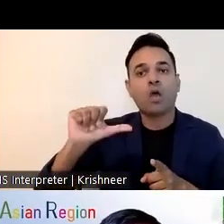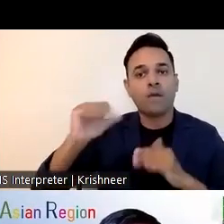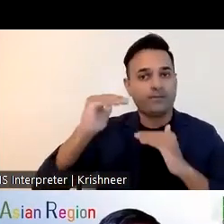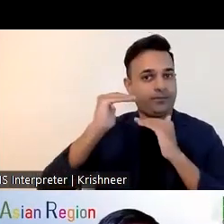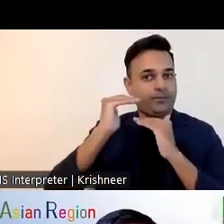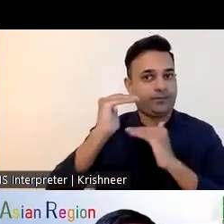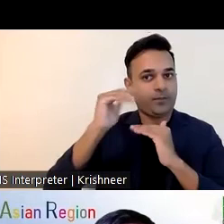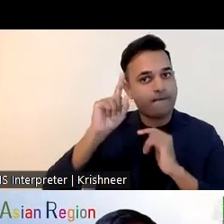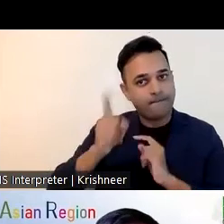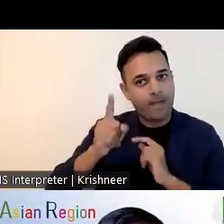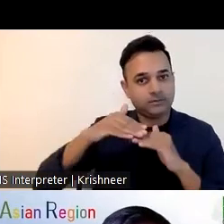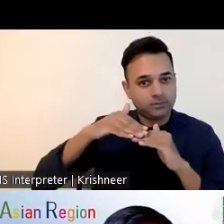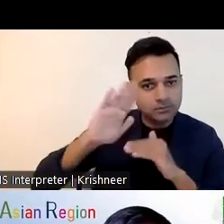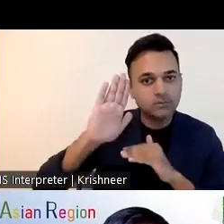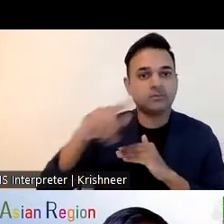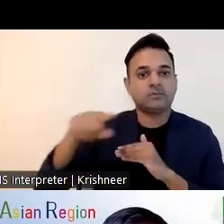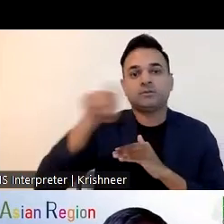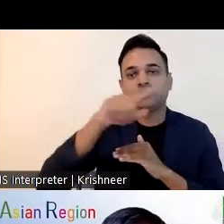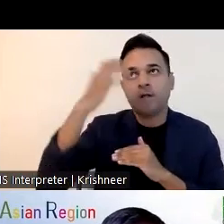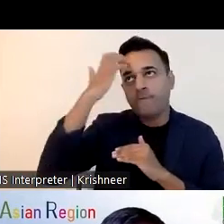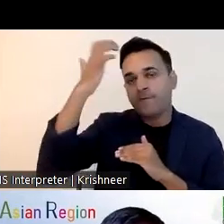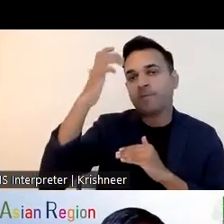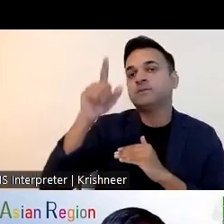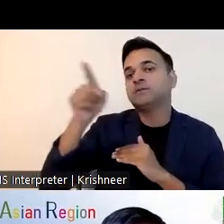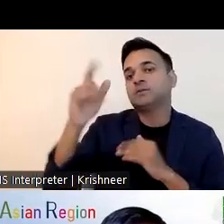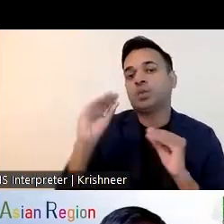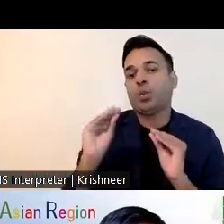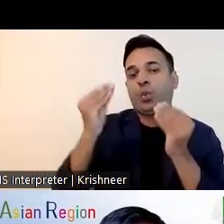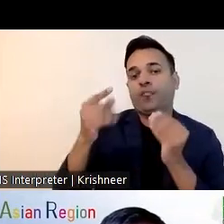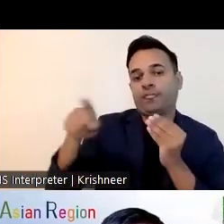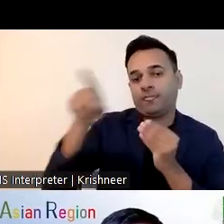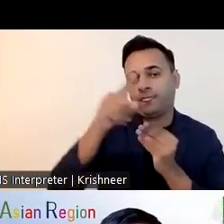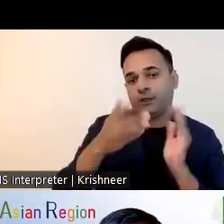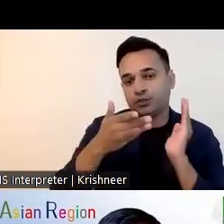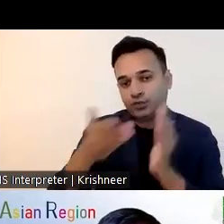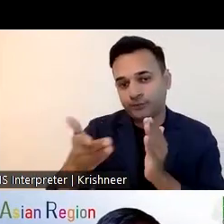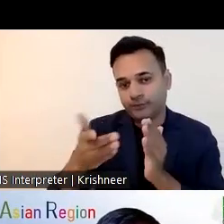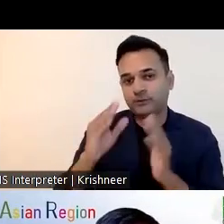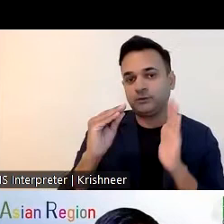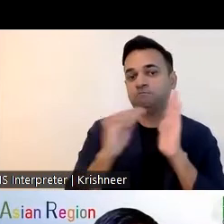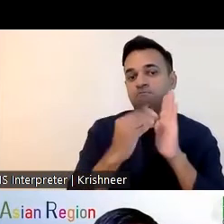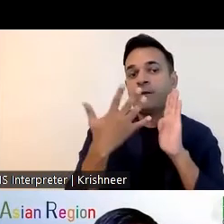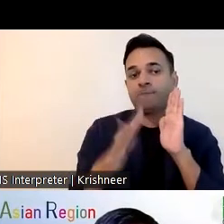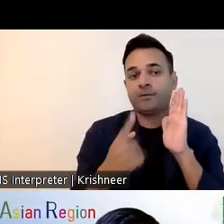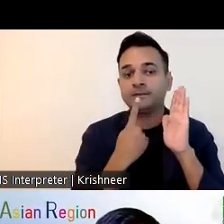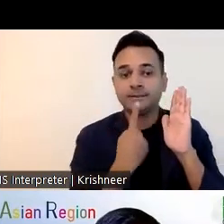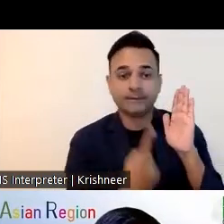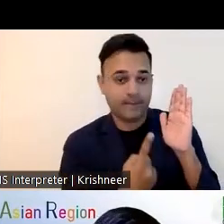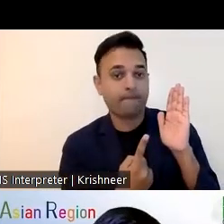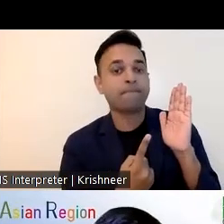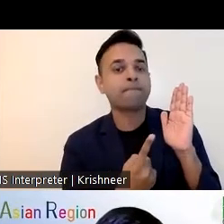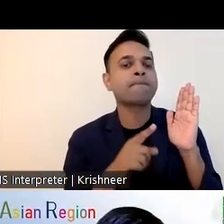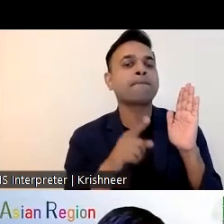employment, they will get special compensation. But beside that, there is no specific provision for insured for person with